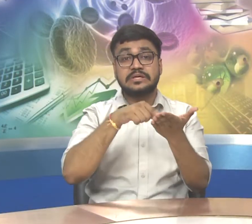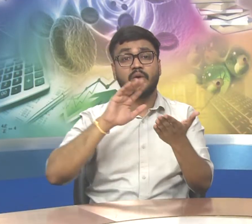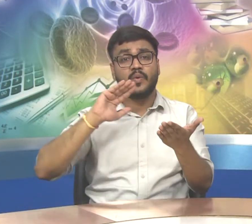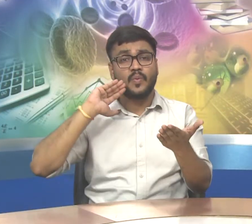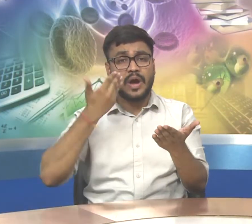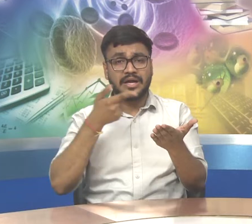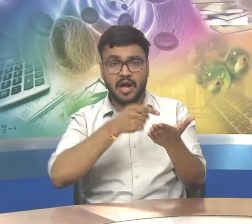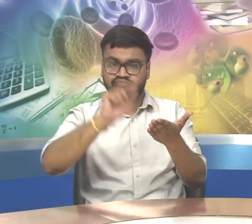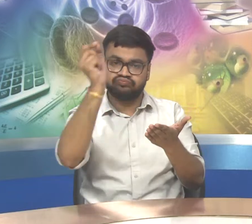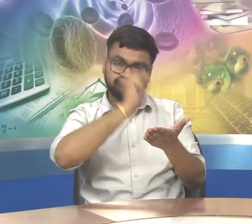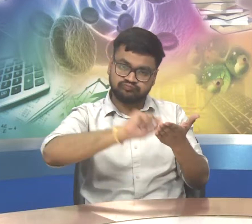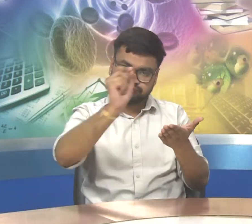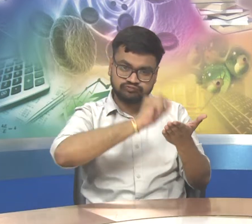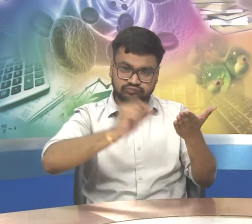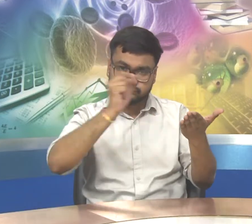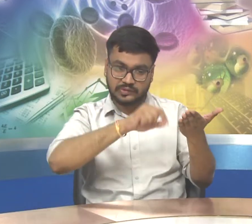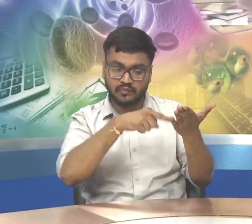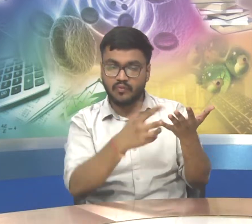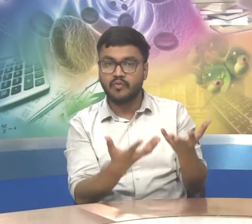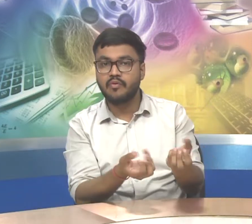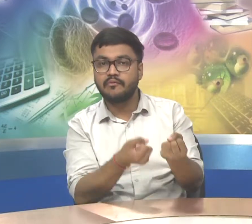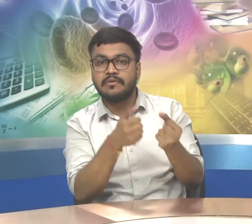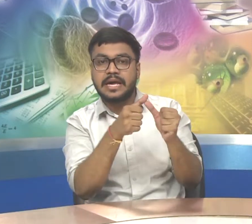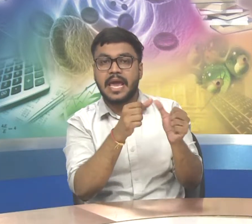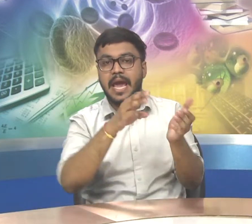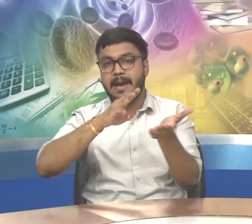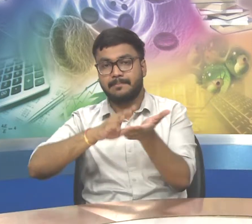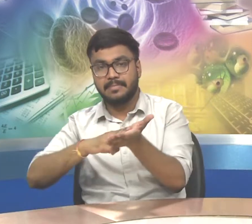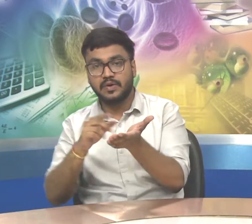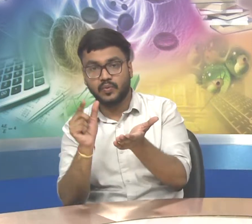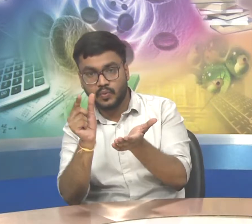The relative atomic mass of an element,